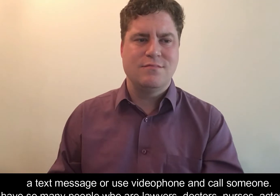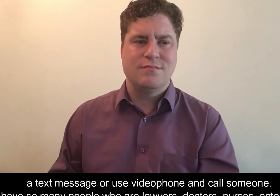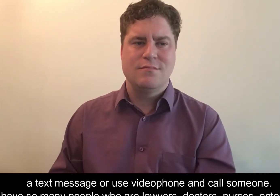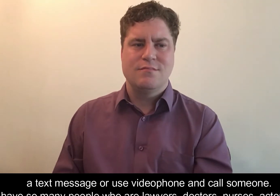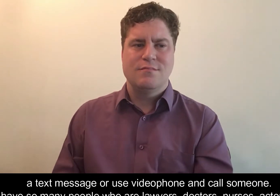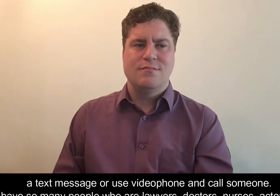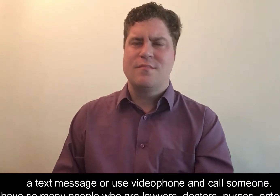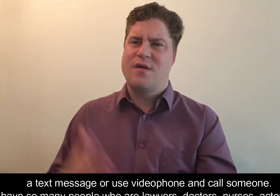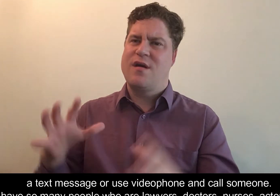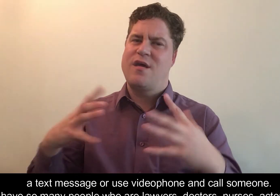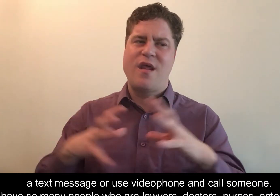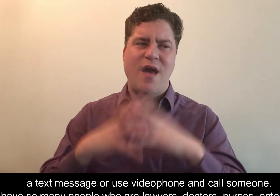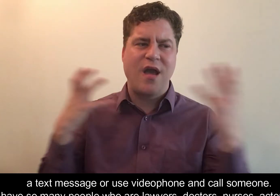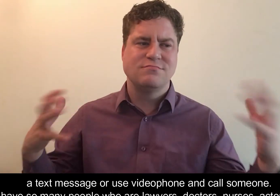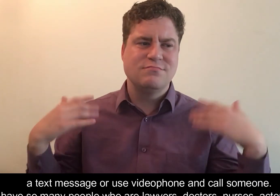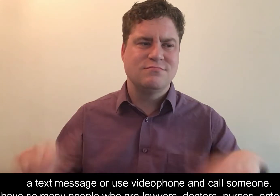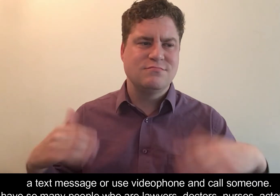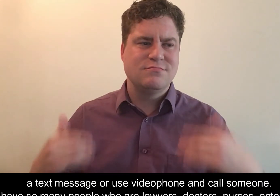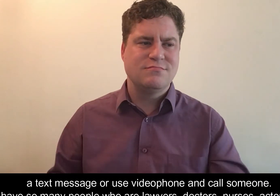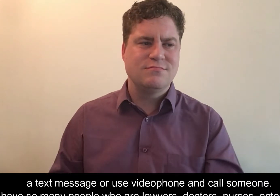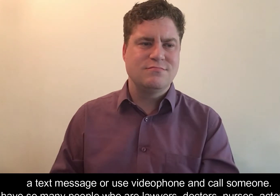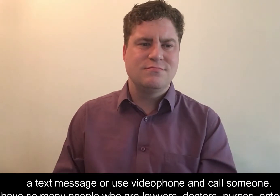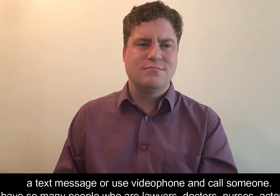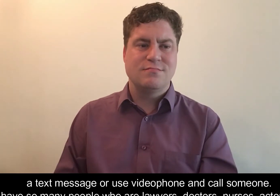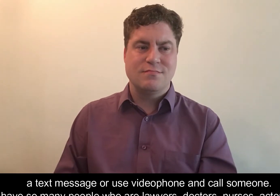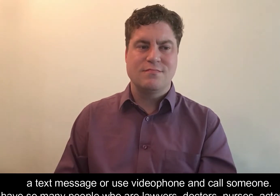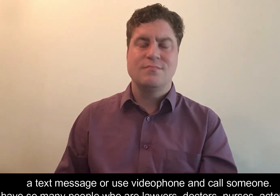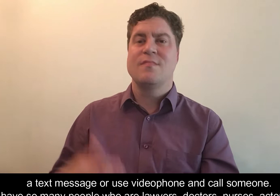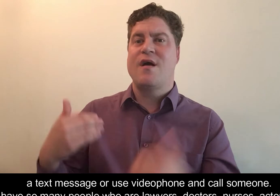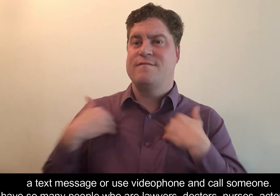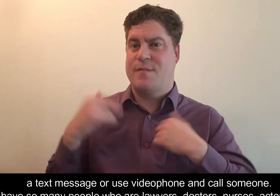really changed our lives so much.